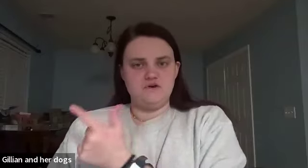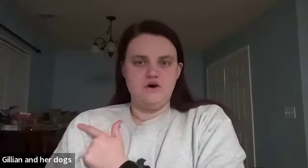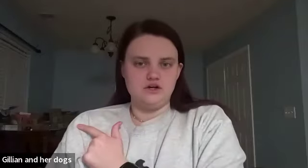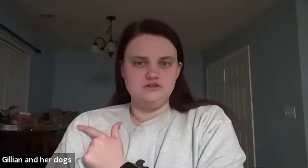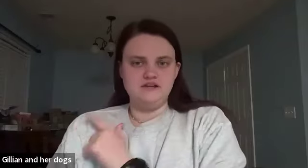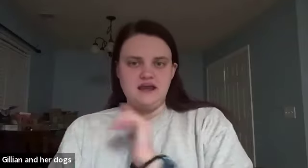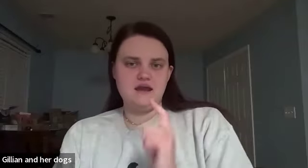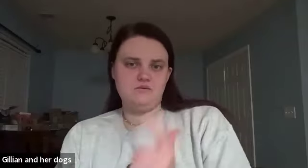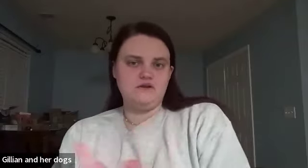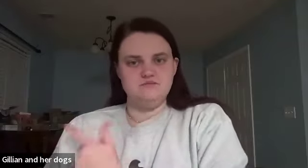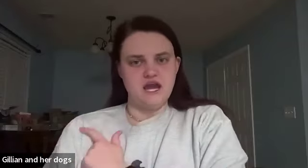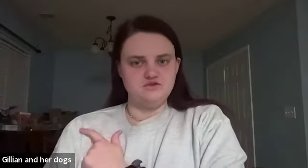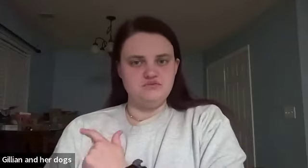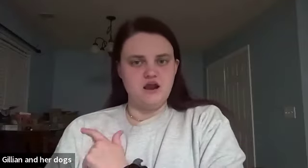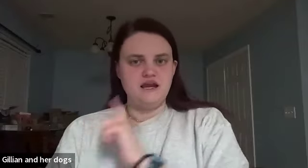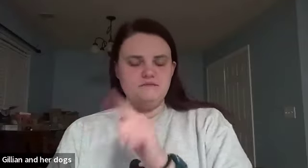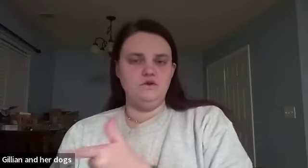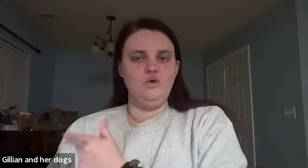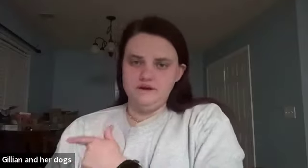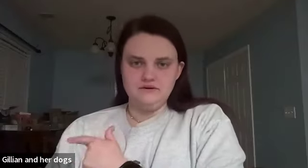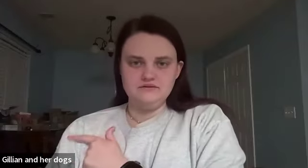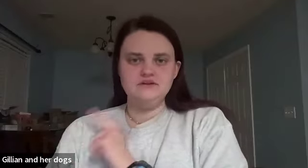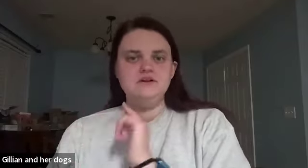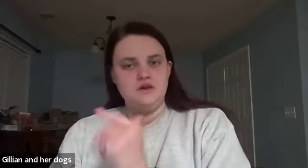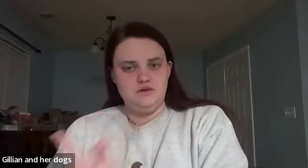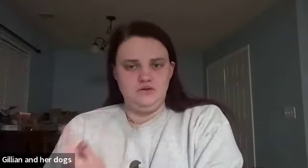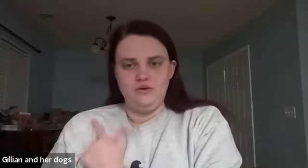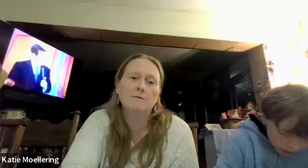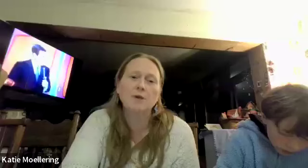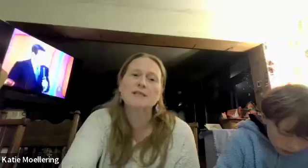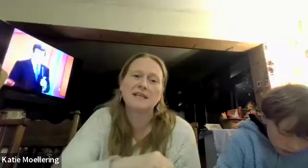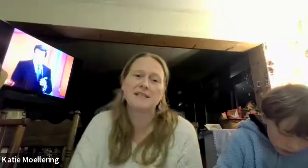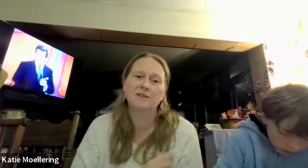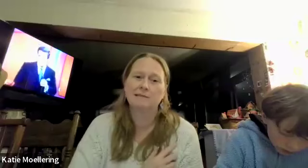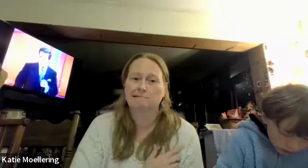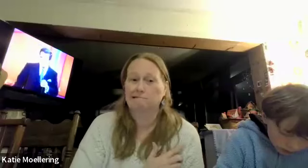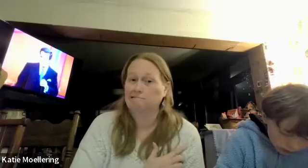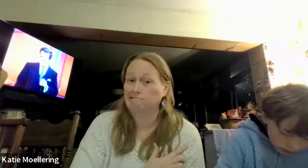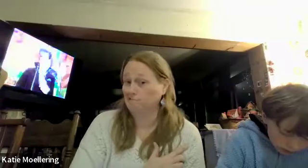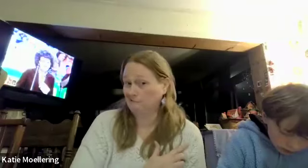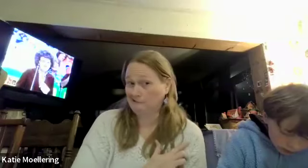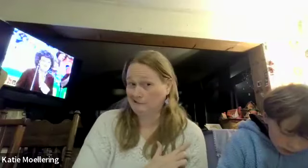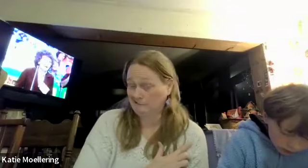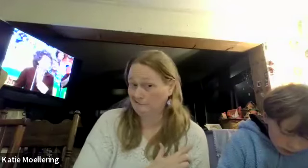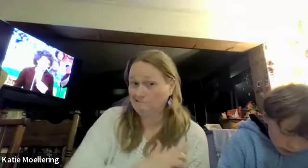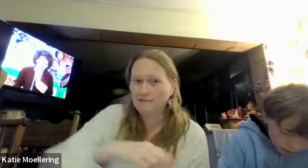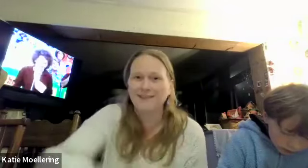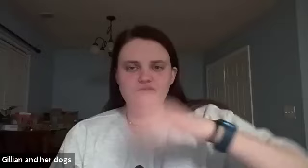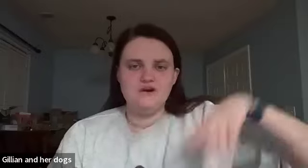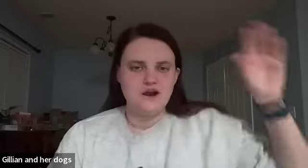of honor. Like I wear this badge with pride. I'm loyal. Right. Loyal. Whereas lazy, you're like, Like you can't even move your